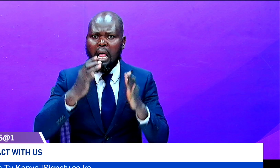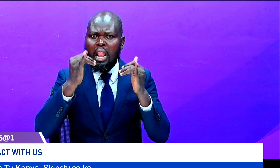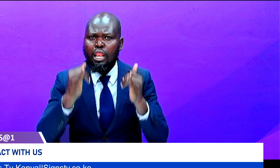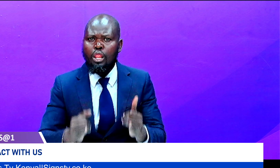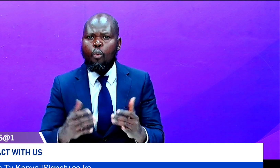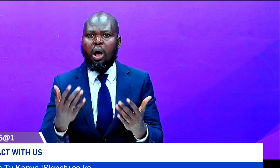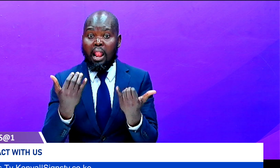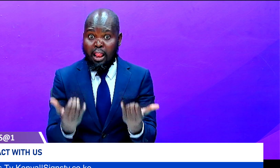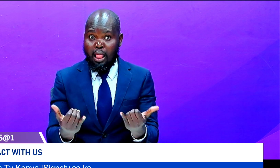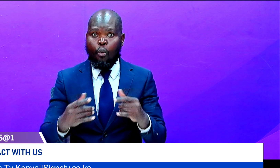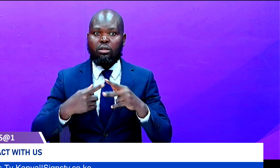villages.